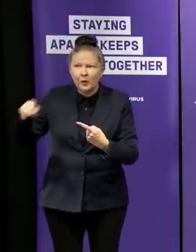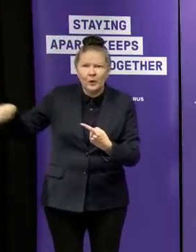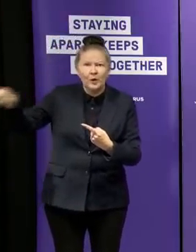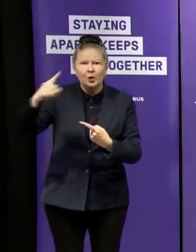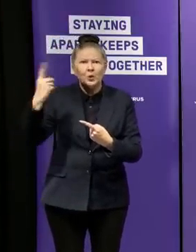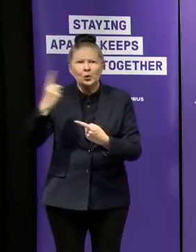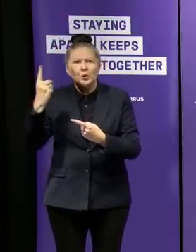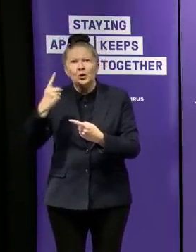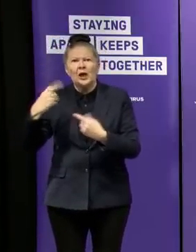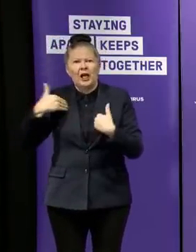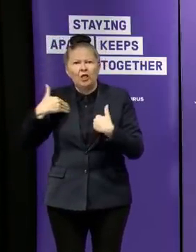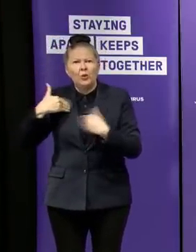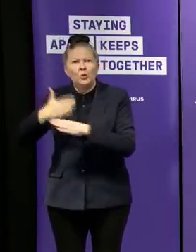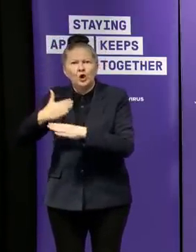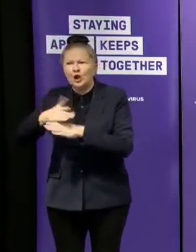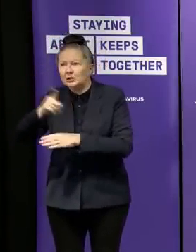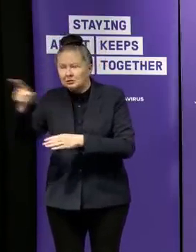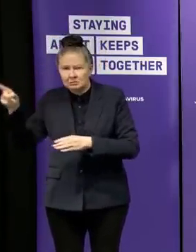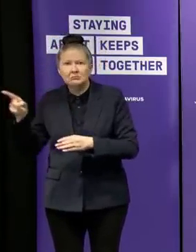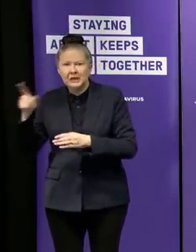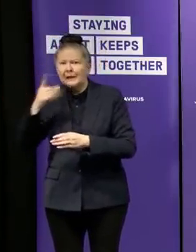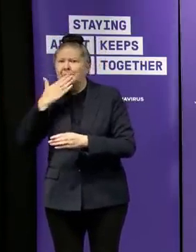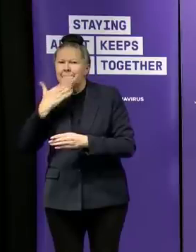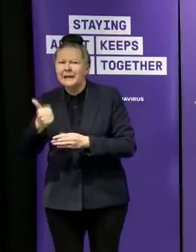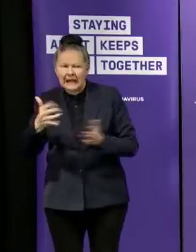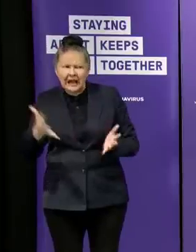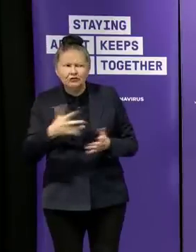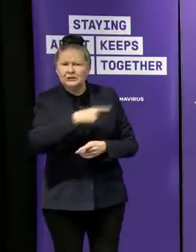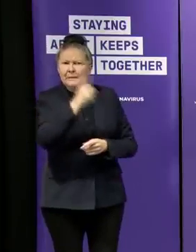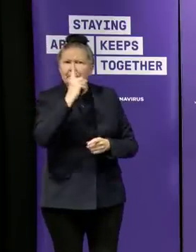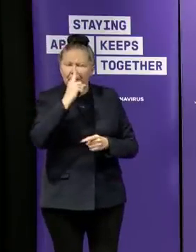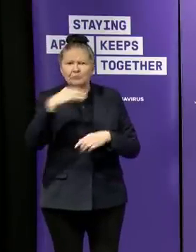wherever possible use those telehealth services as well.